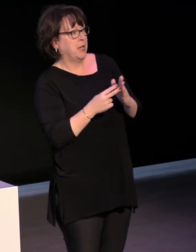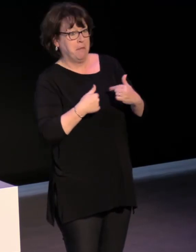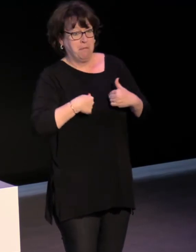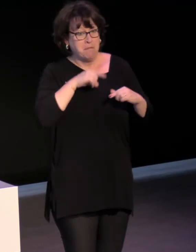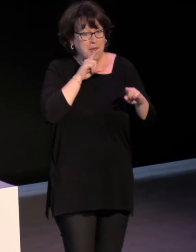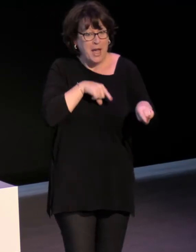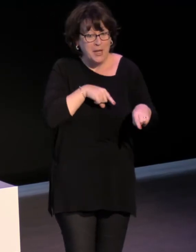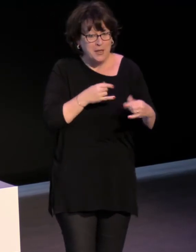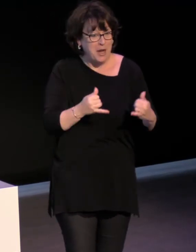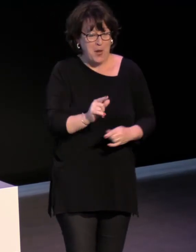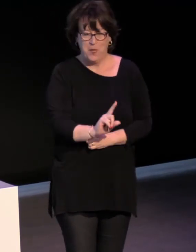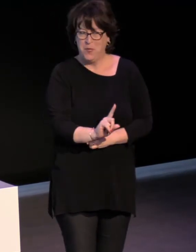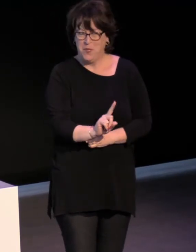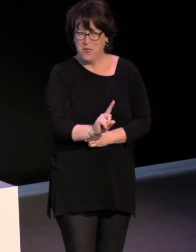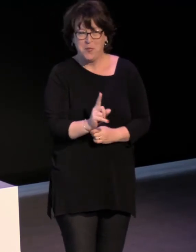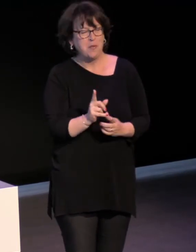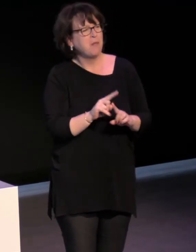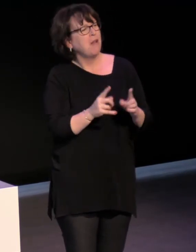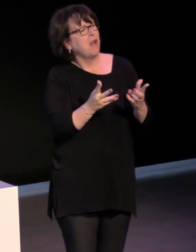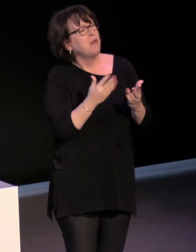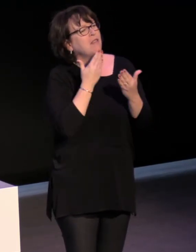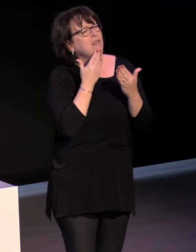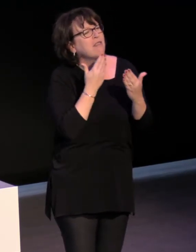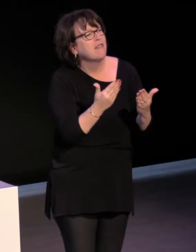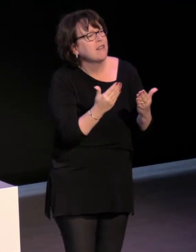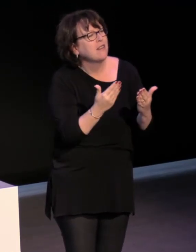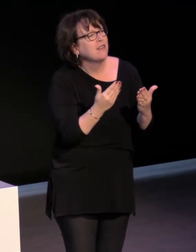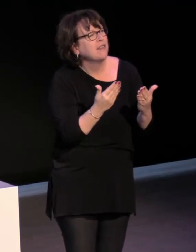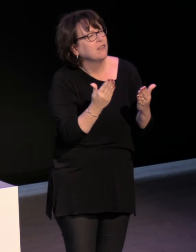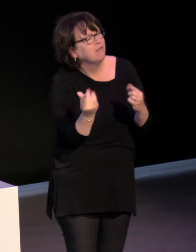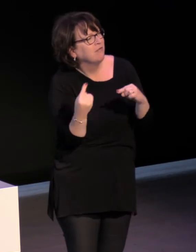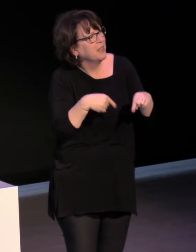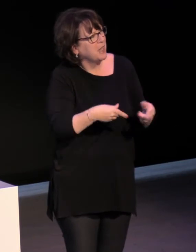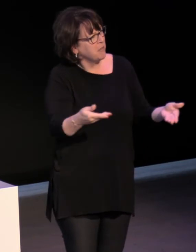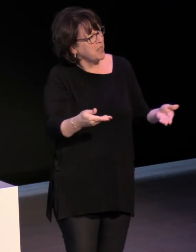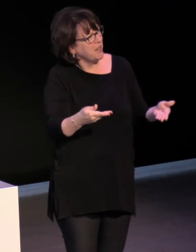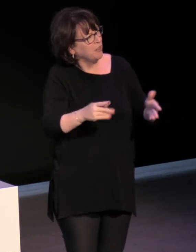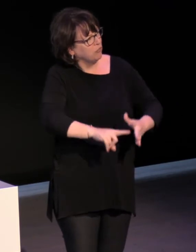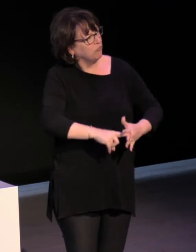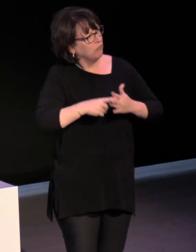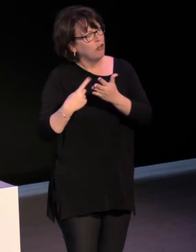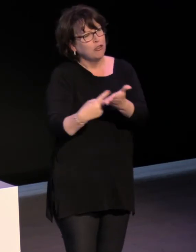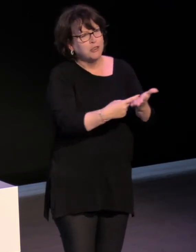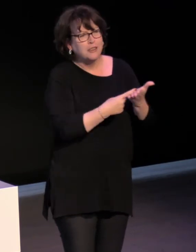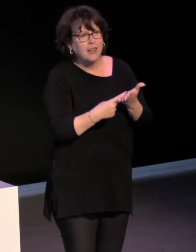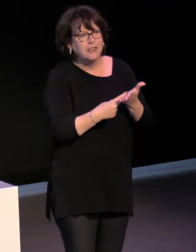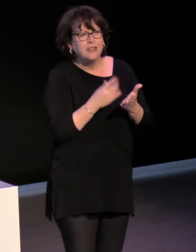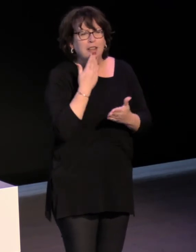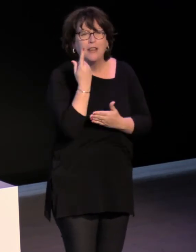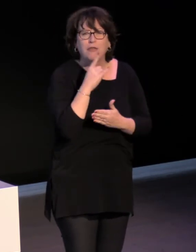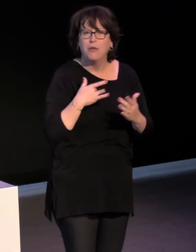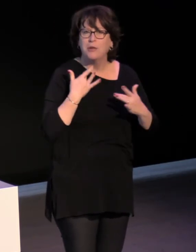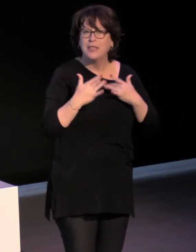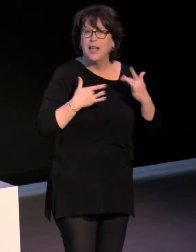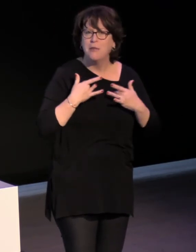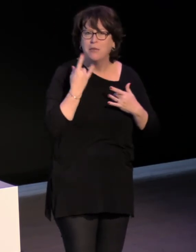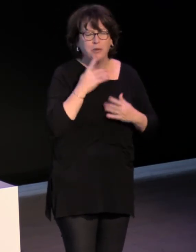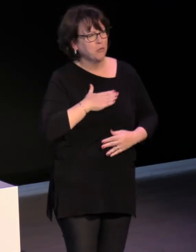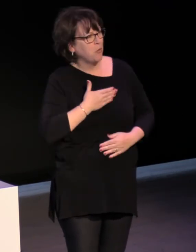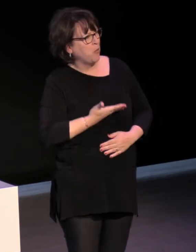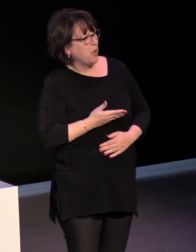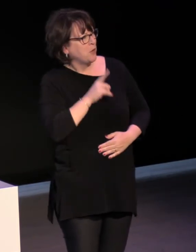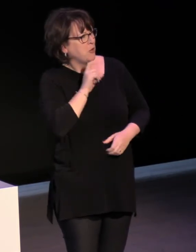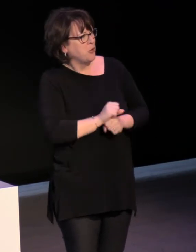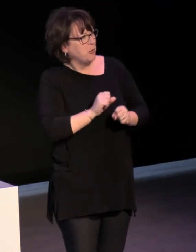complex questions, I just want to thank you all for coming to the table and being excited, willing, and open to